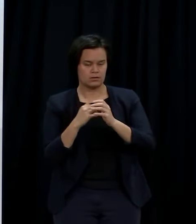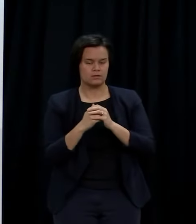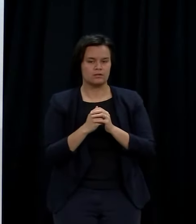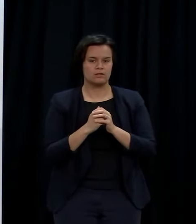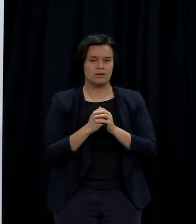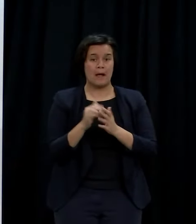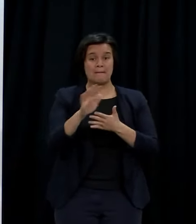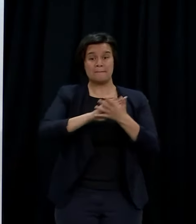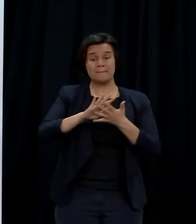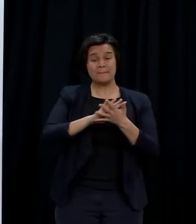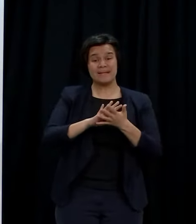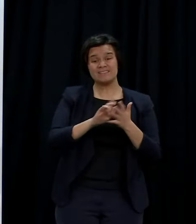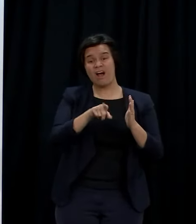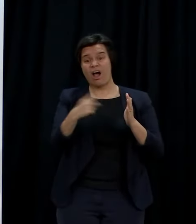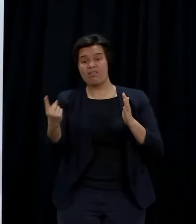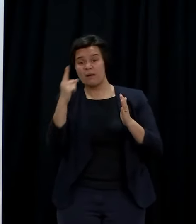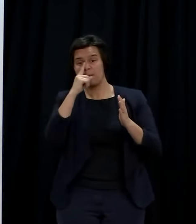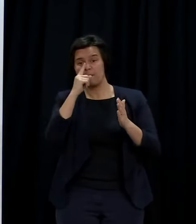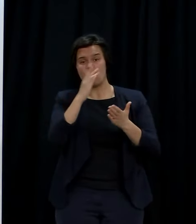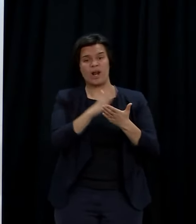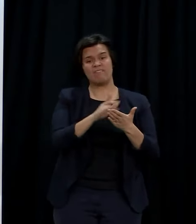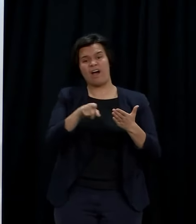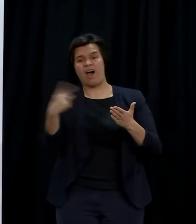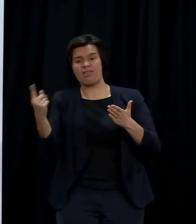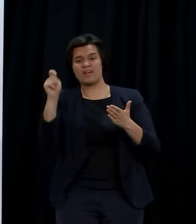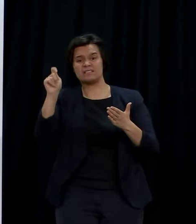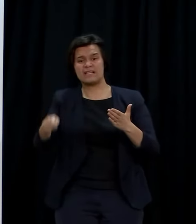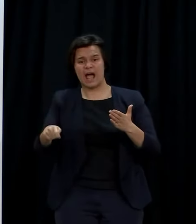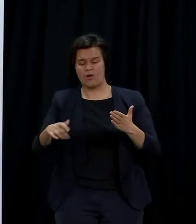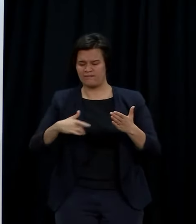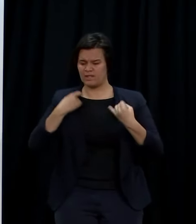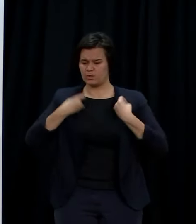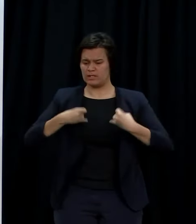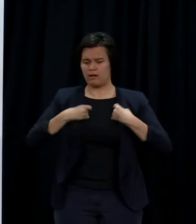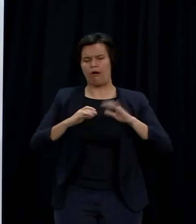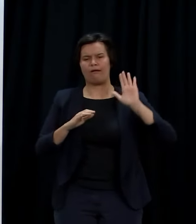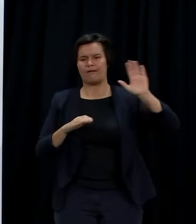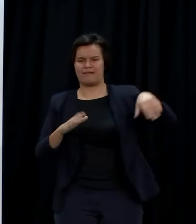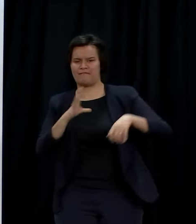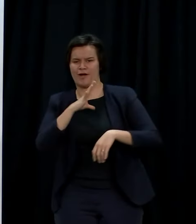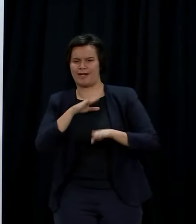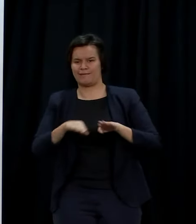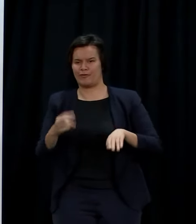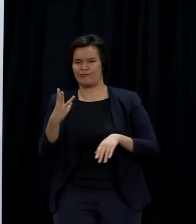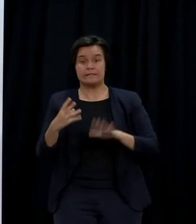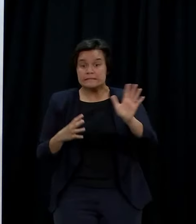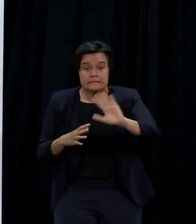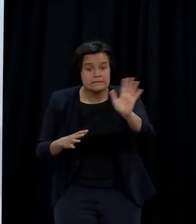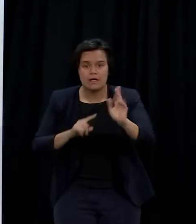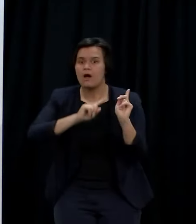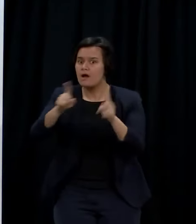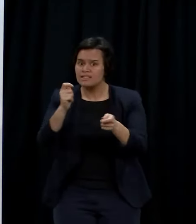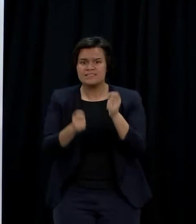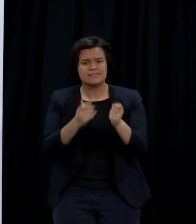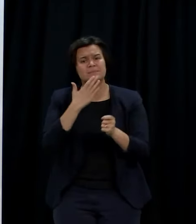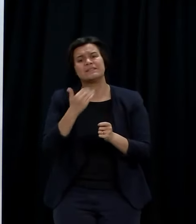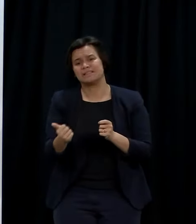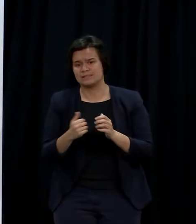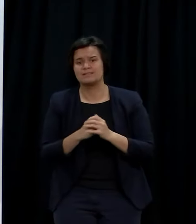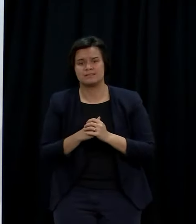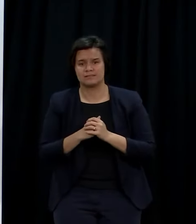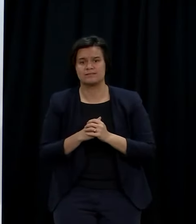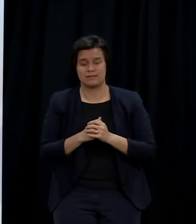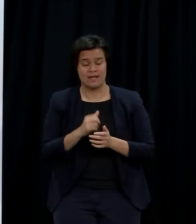tested. If we see any evidence that we've made the wrong call and where we move, we will change that decision